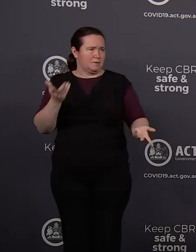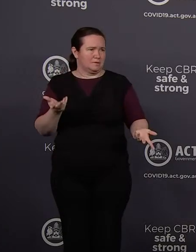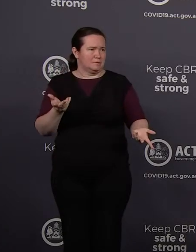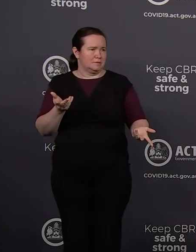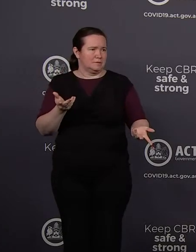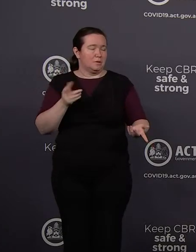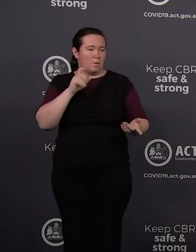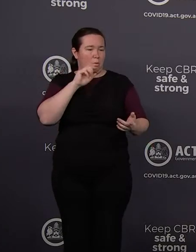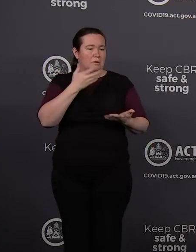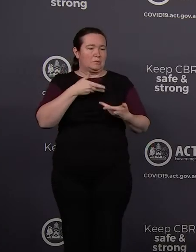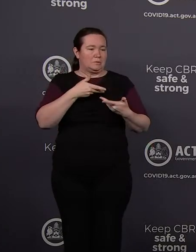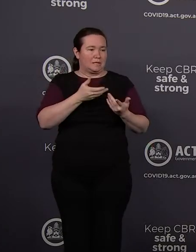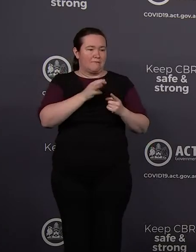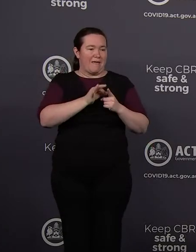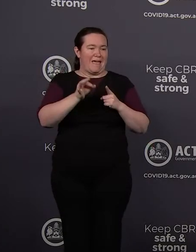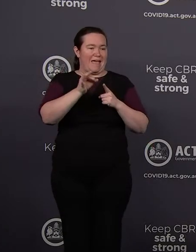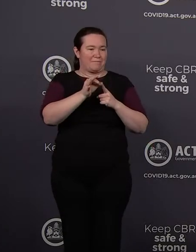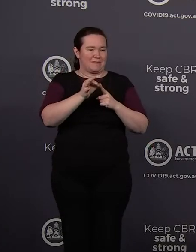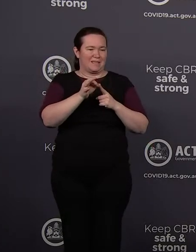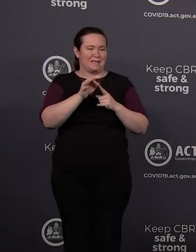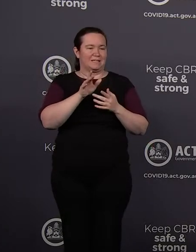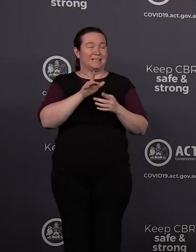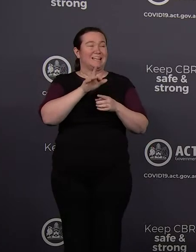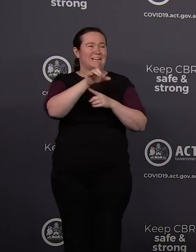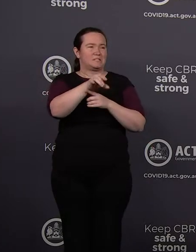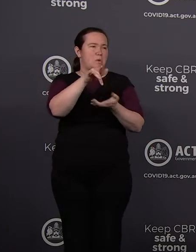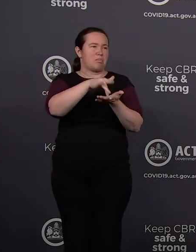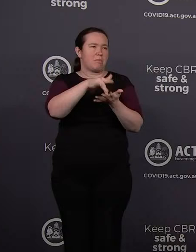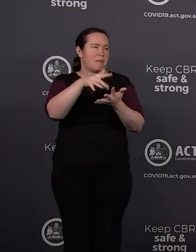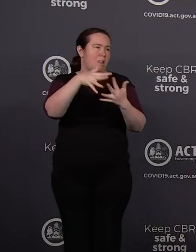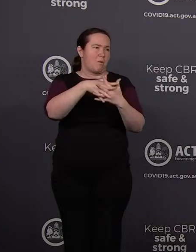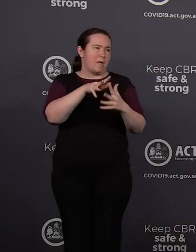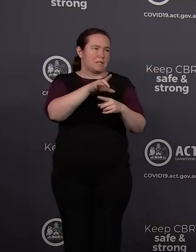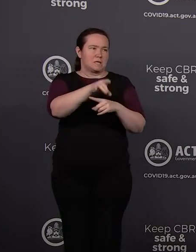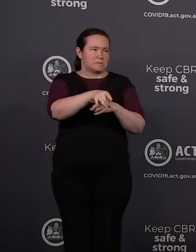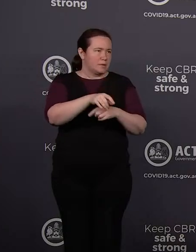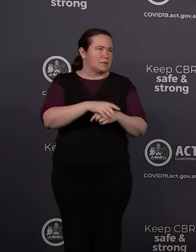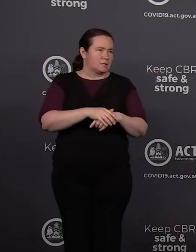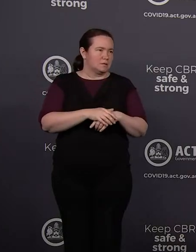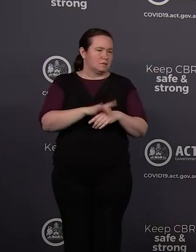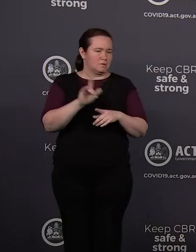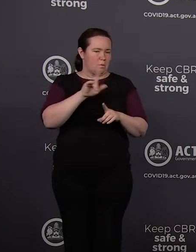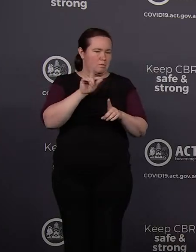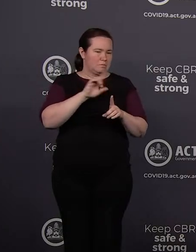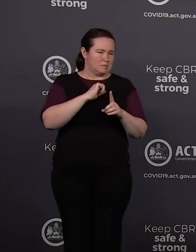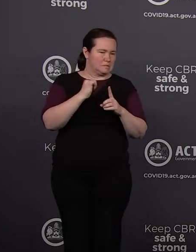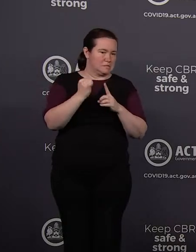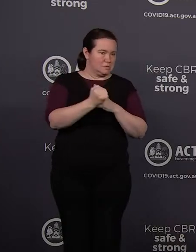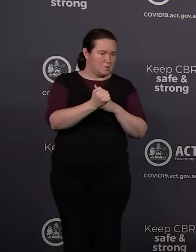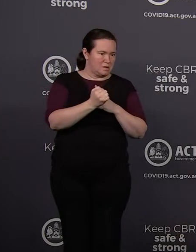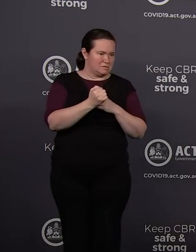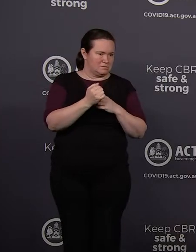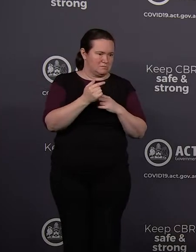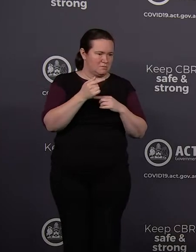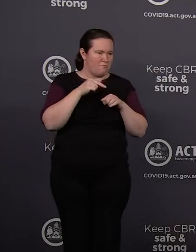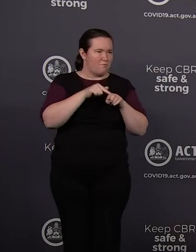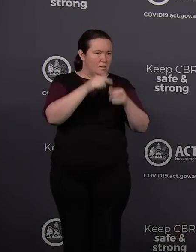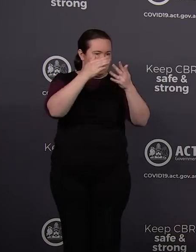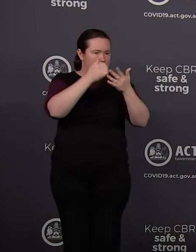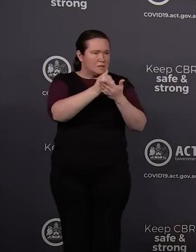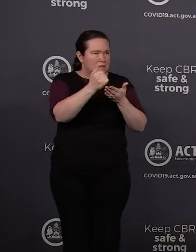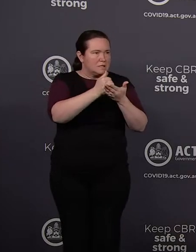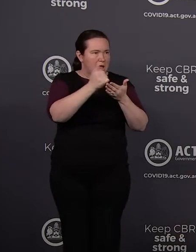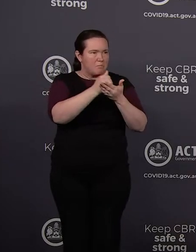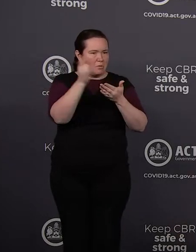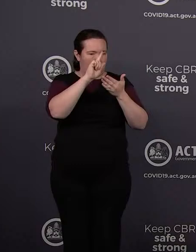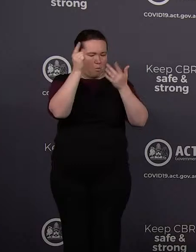update by midweek next week on what the situation, based on what the situation is at